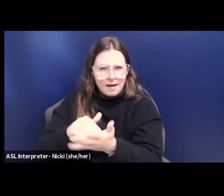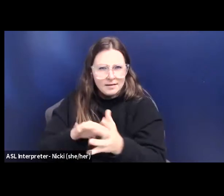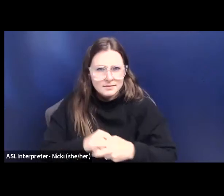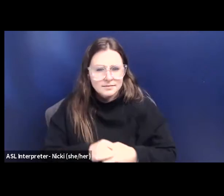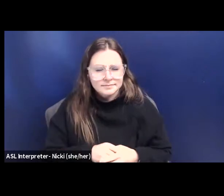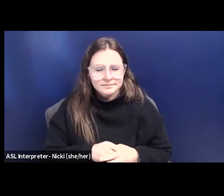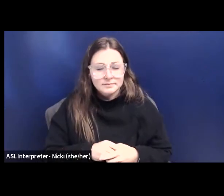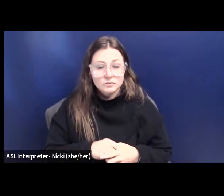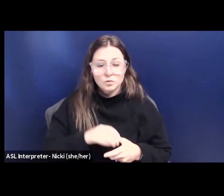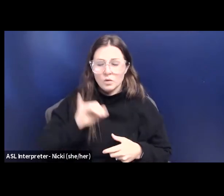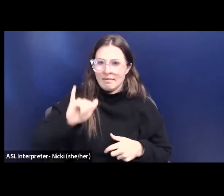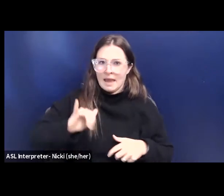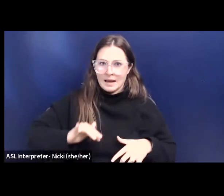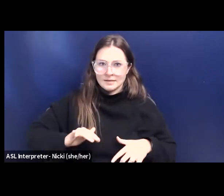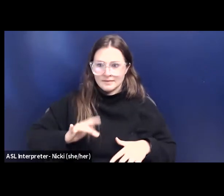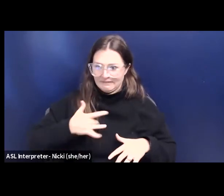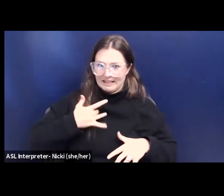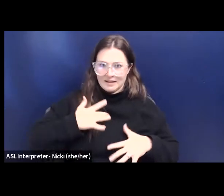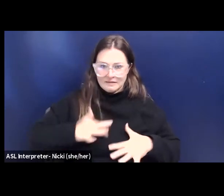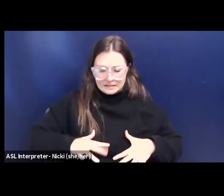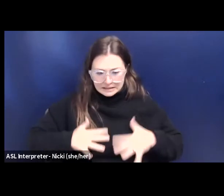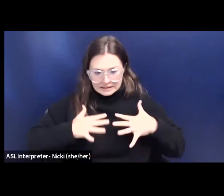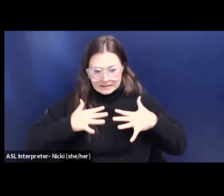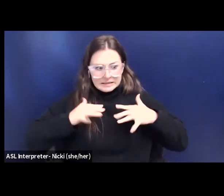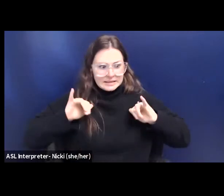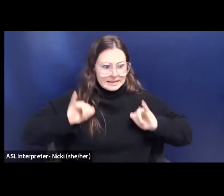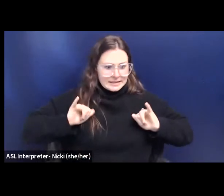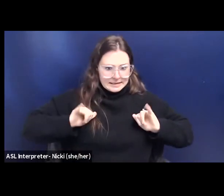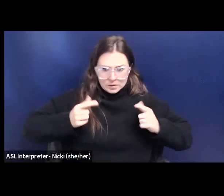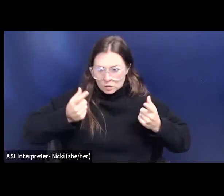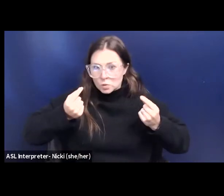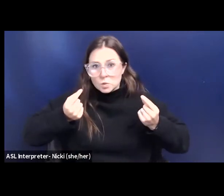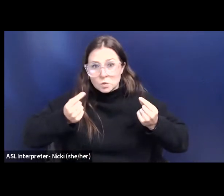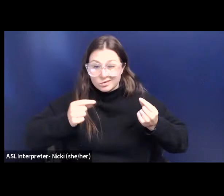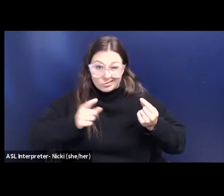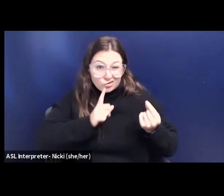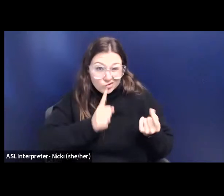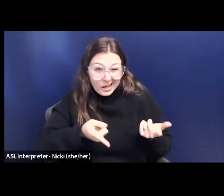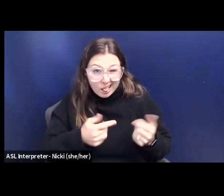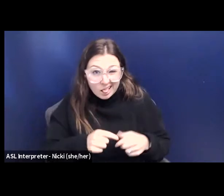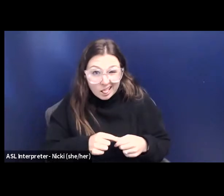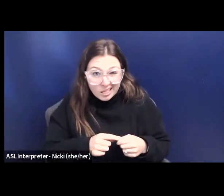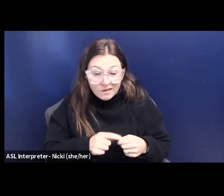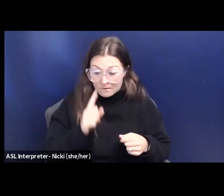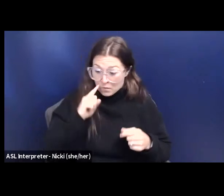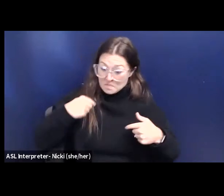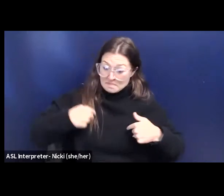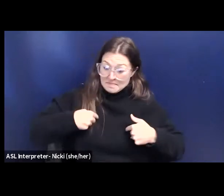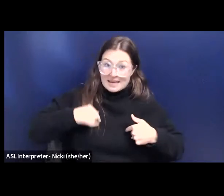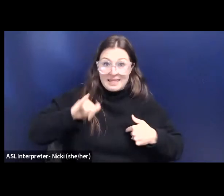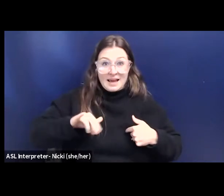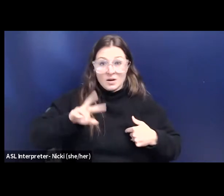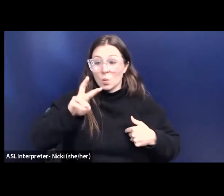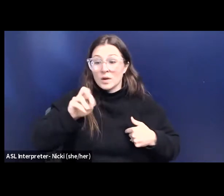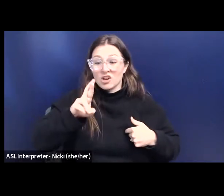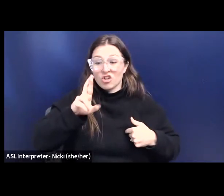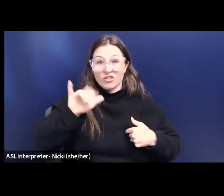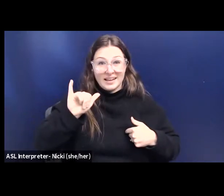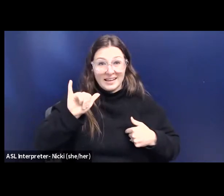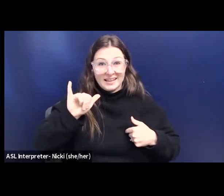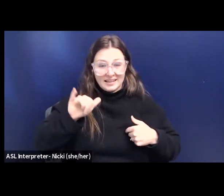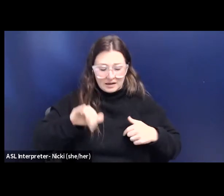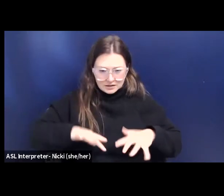is really real. And, you know, for me, at times that weariness has felt very intergenerational,